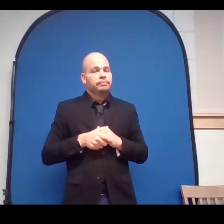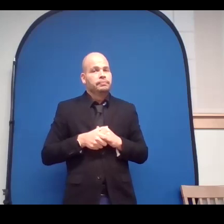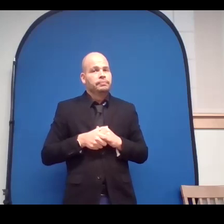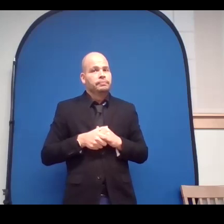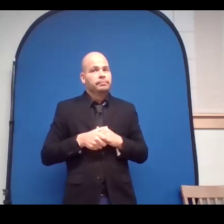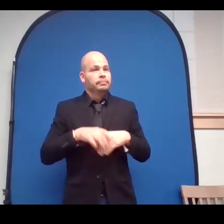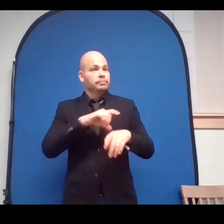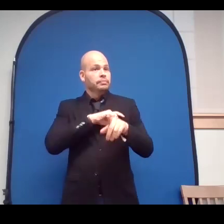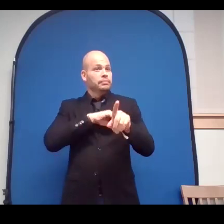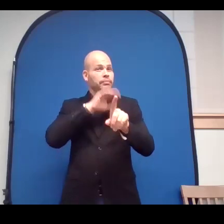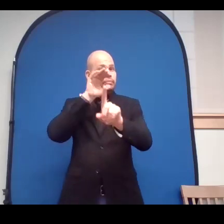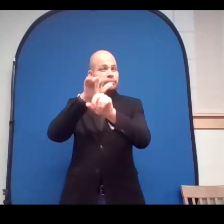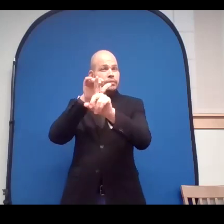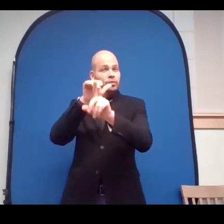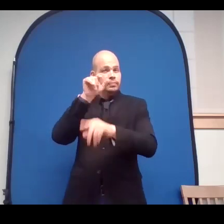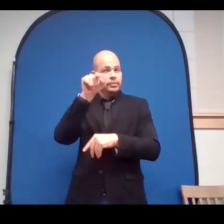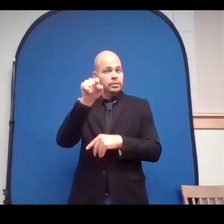this?